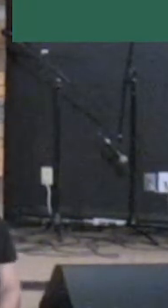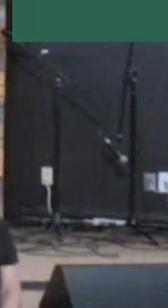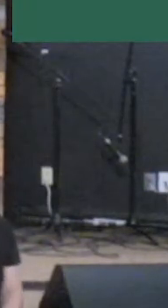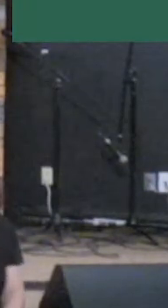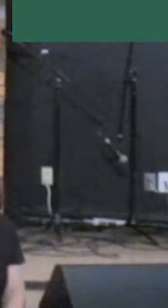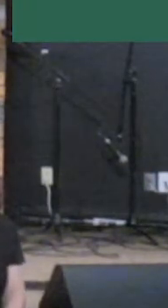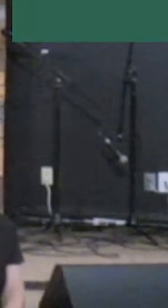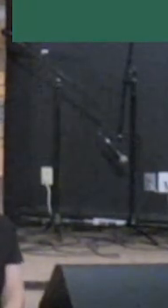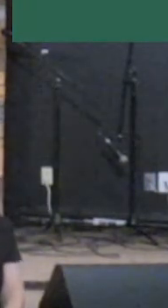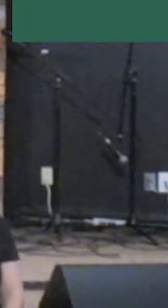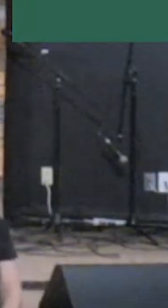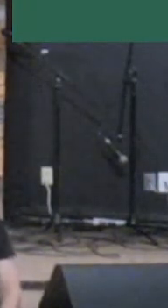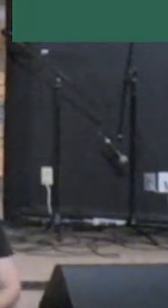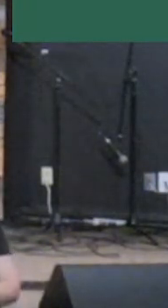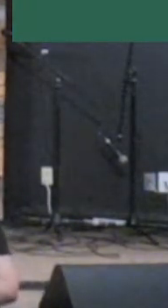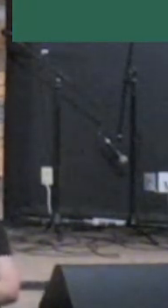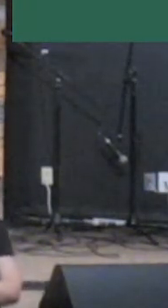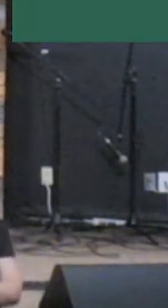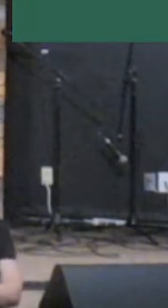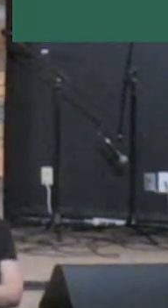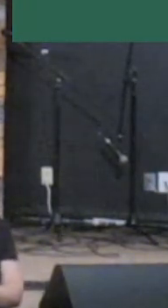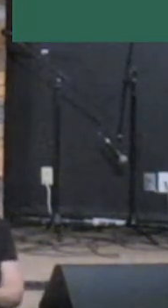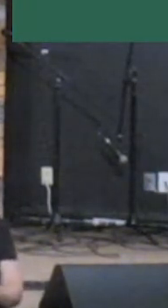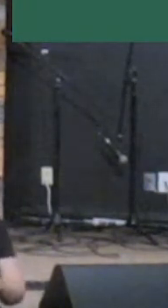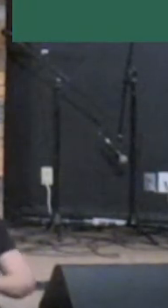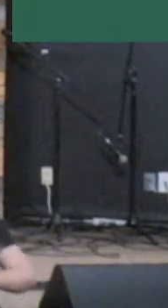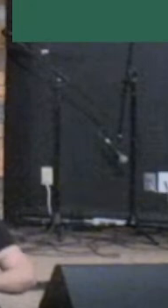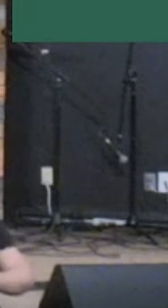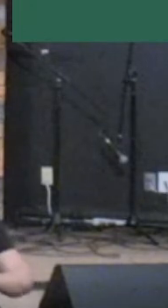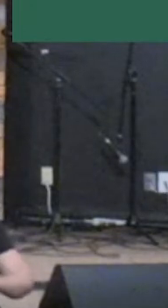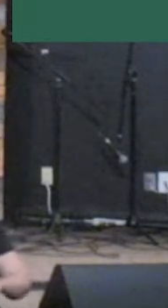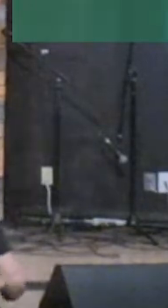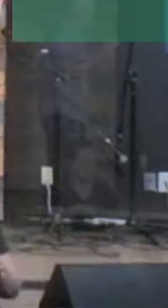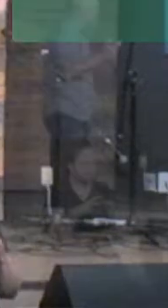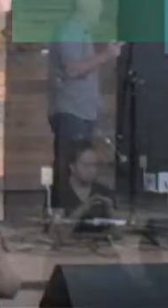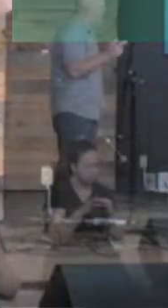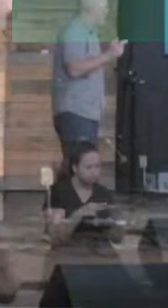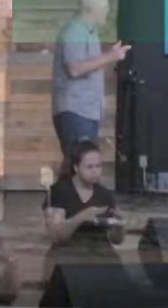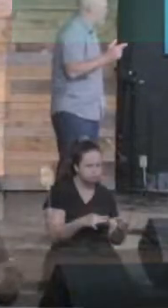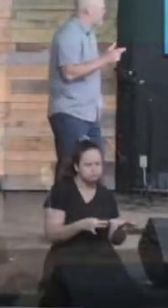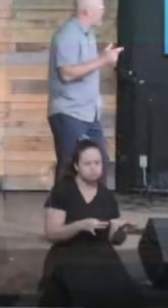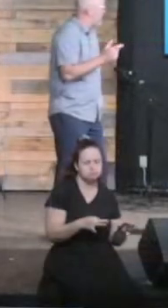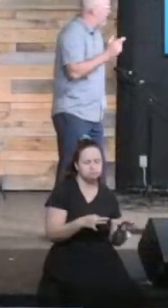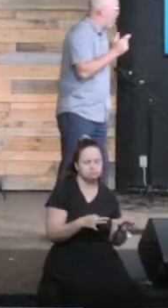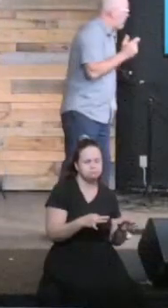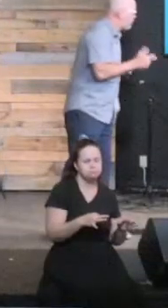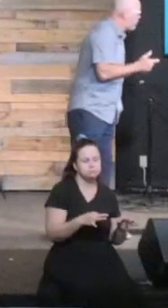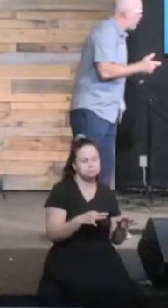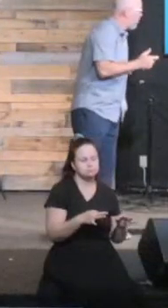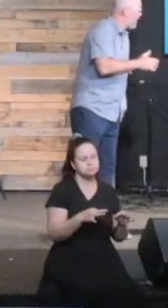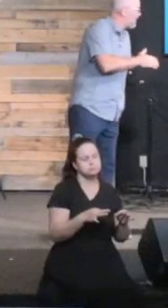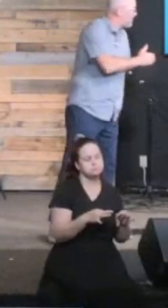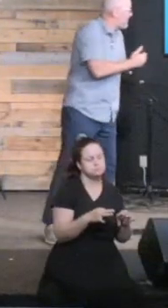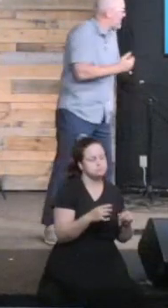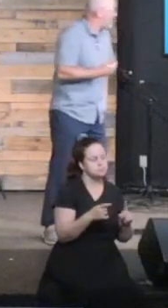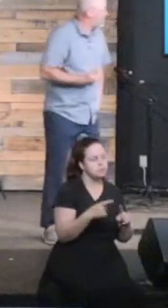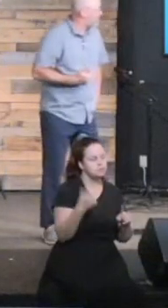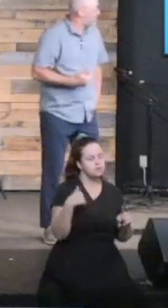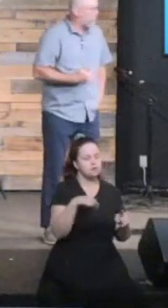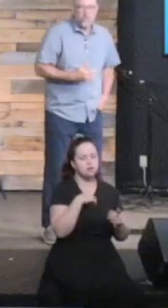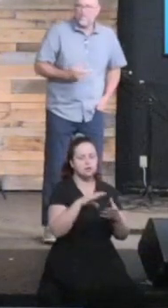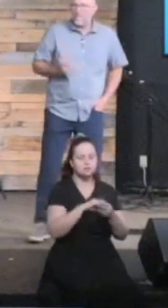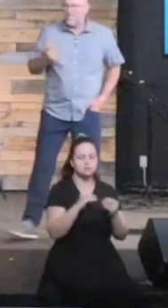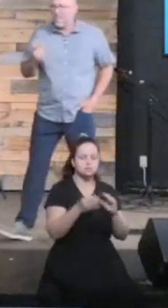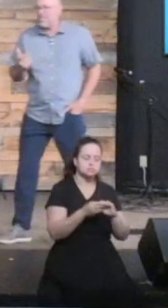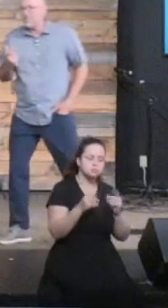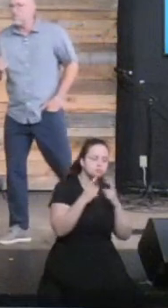in the cool of the day that little description from which our story as Sin